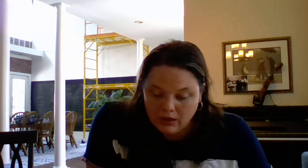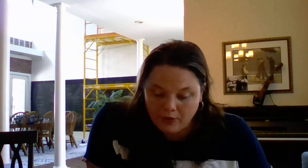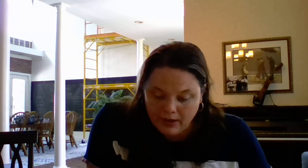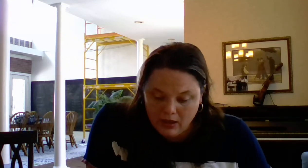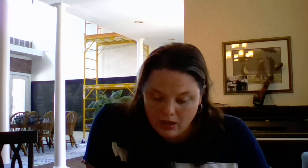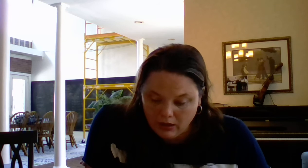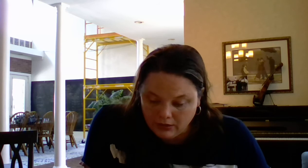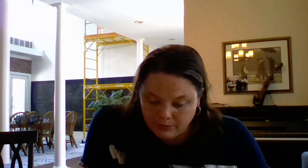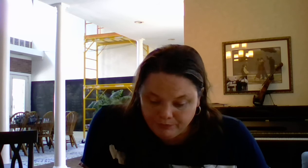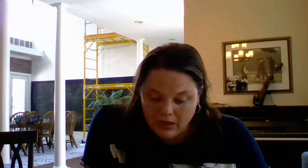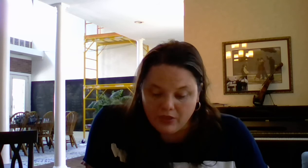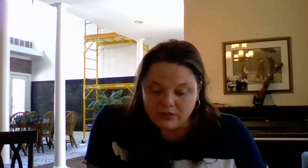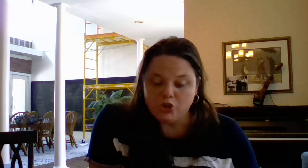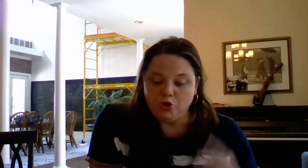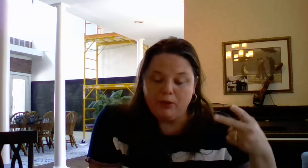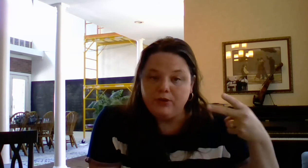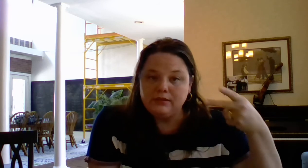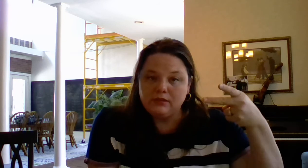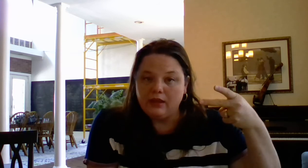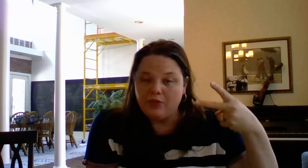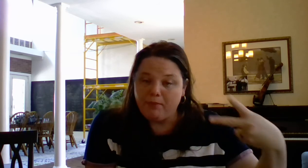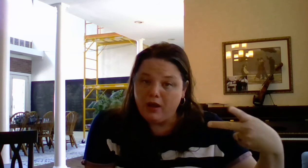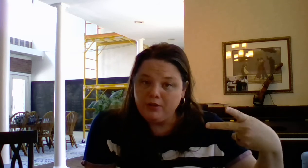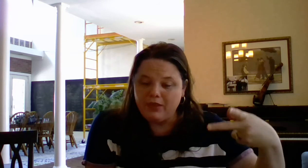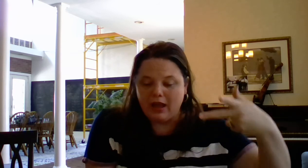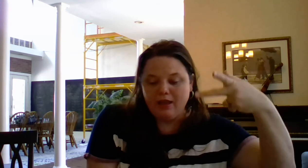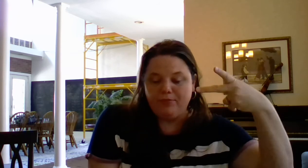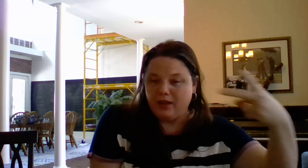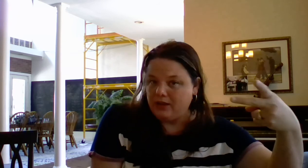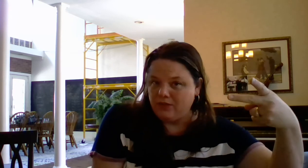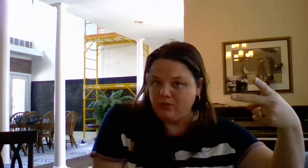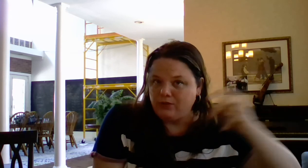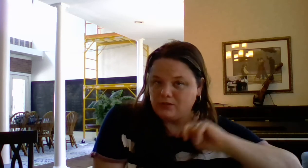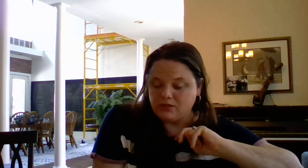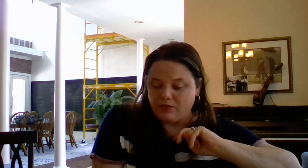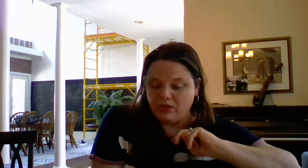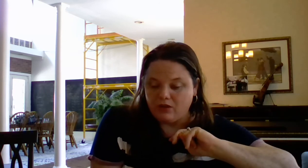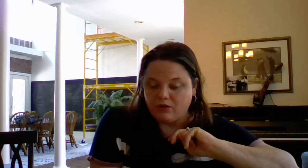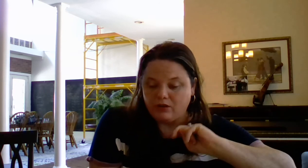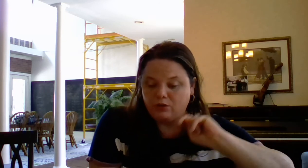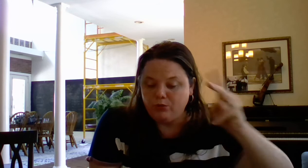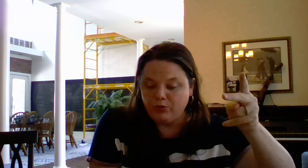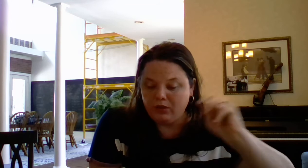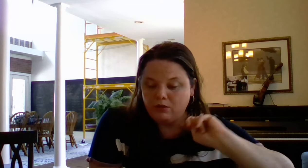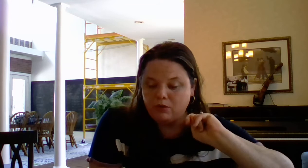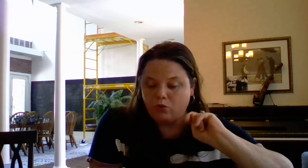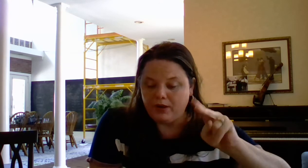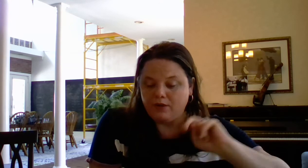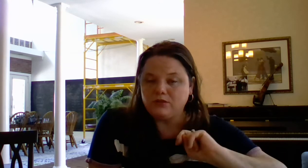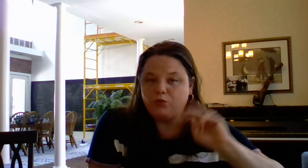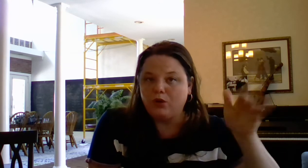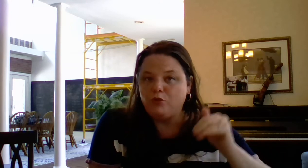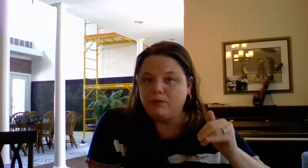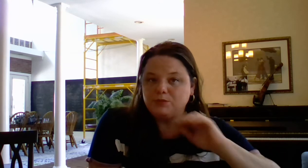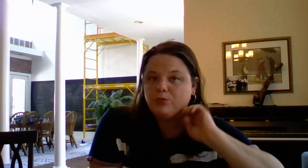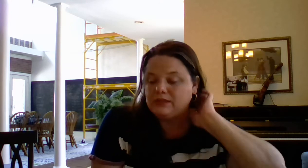Okay, there's 2 bonus at the bottom. I am not going to give you those because I think y'all can Google them or whatever. So if you want a few bonus points on